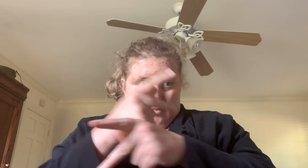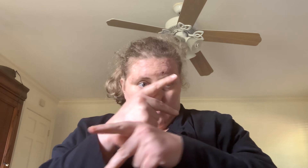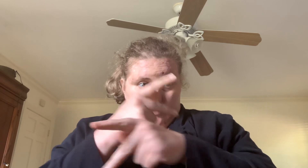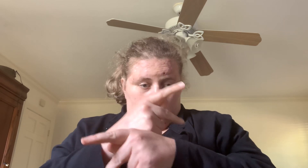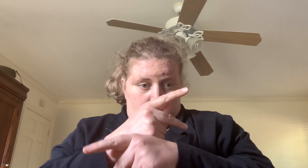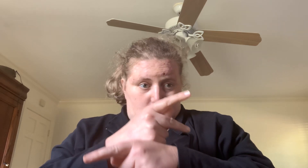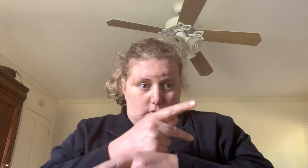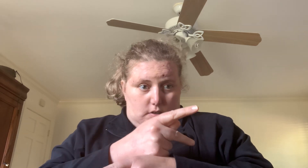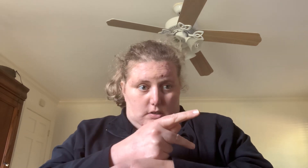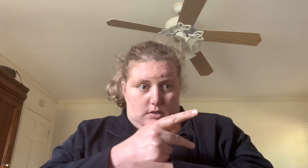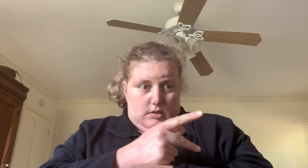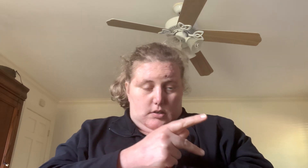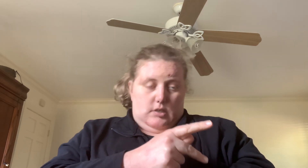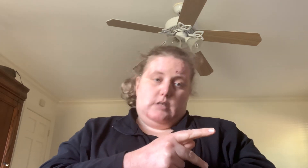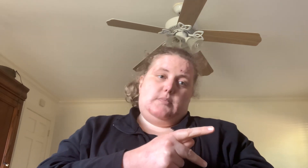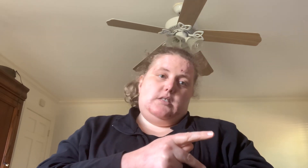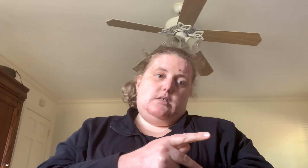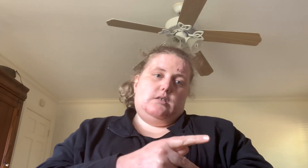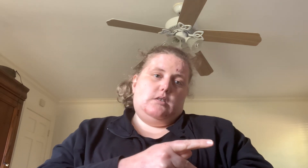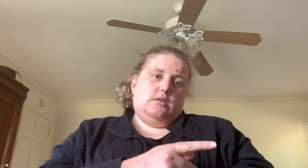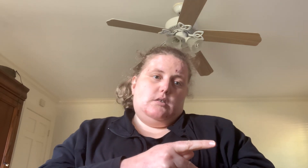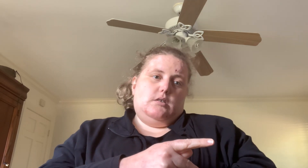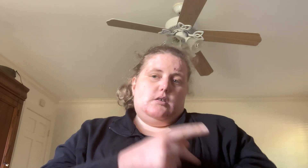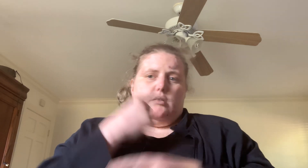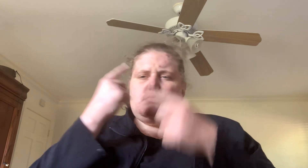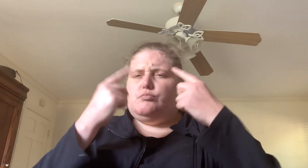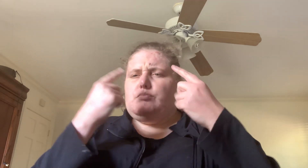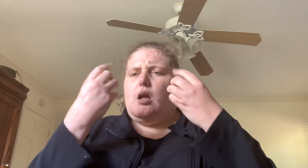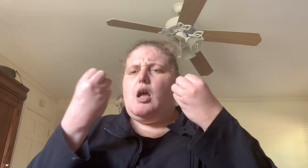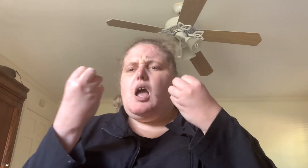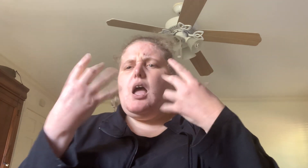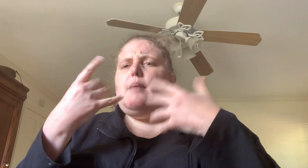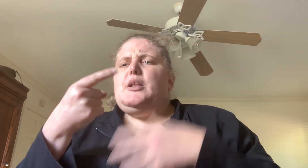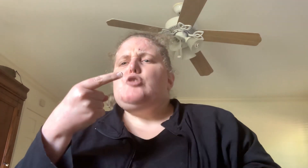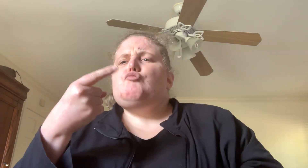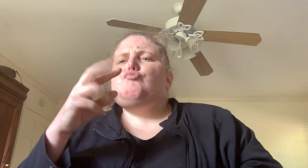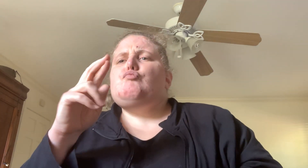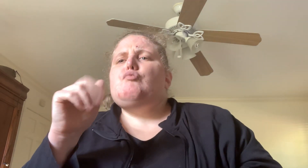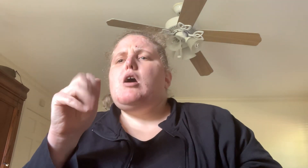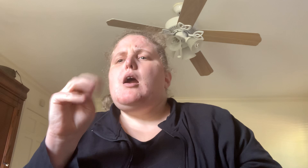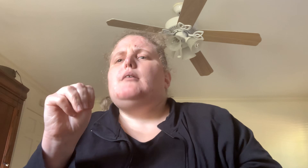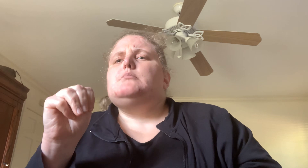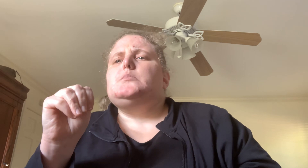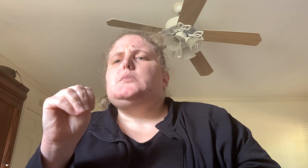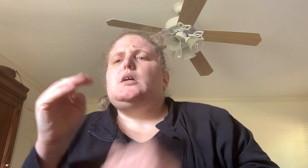Now, we have to figure out, well, how many grams is equal to